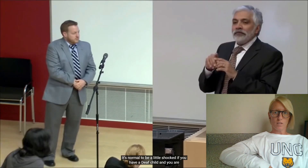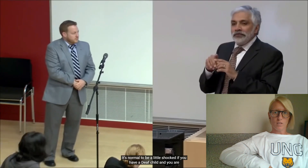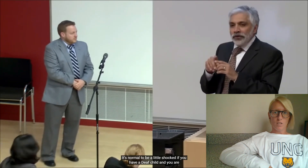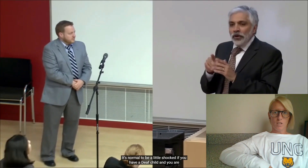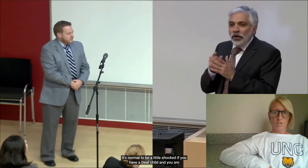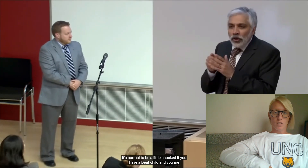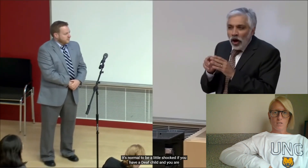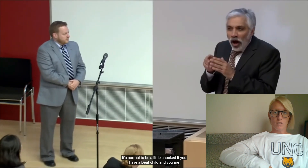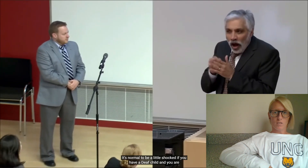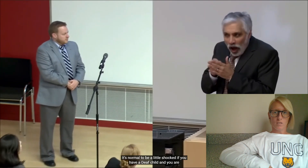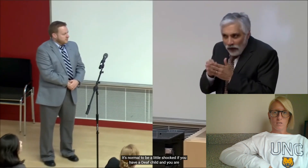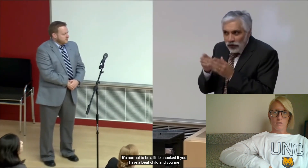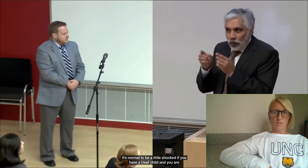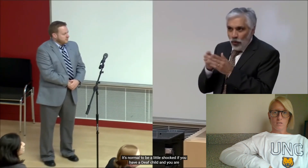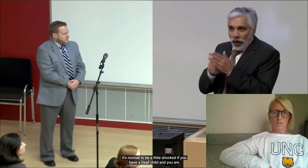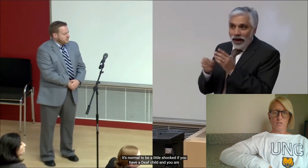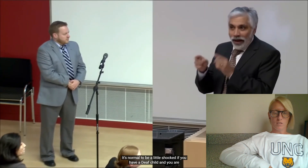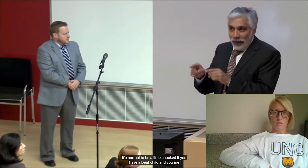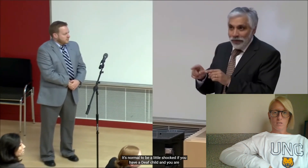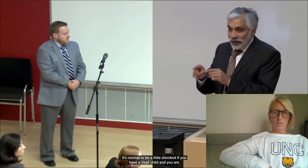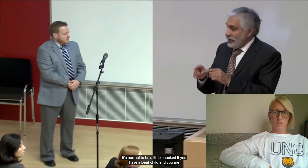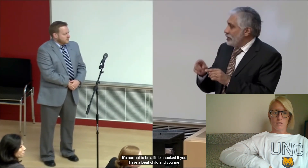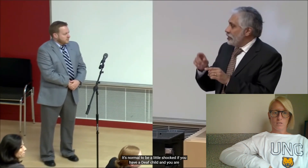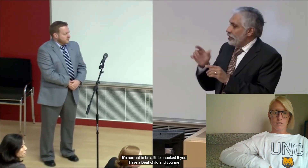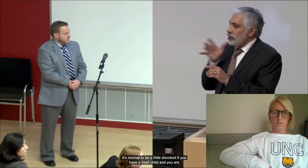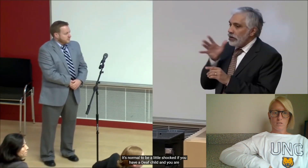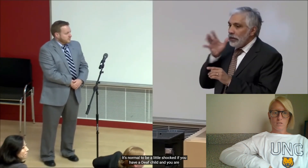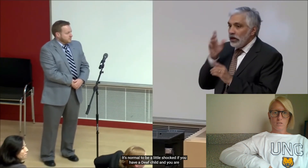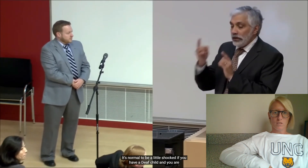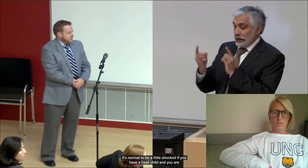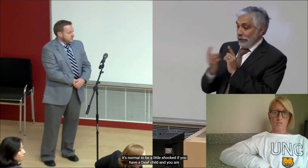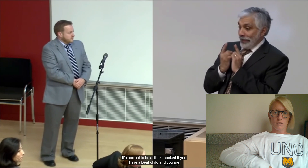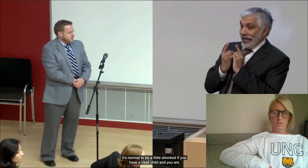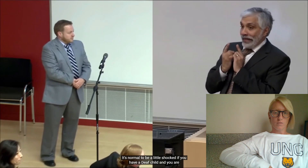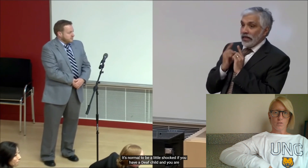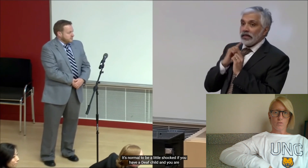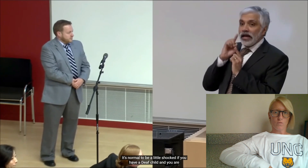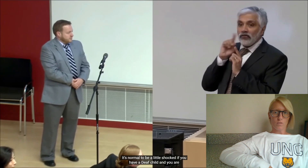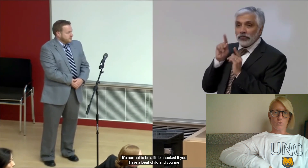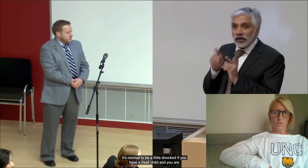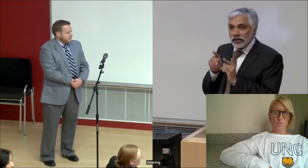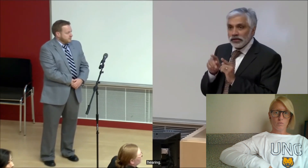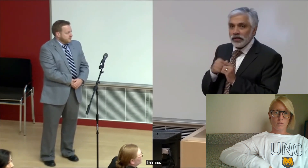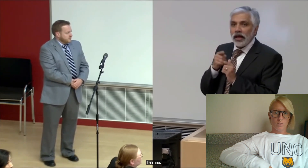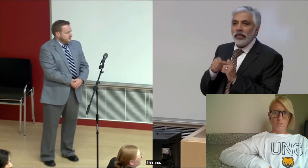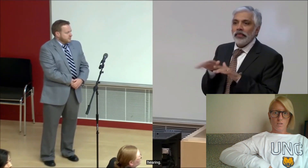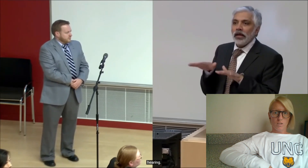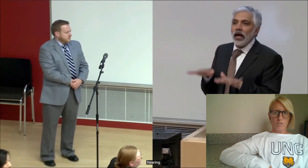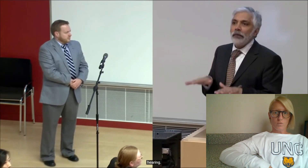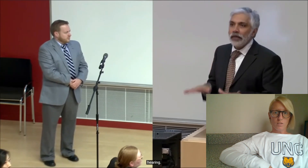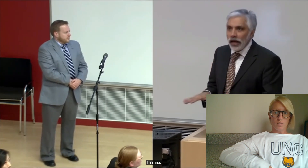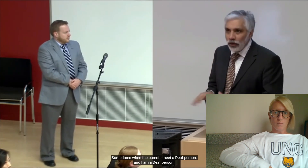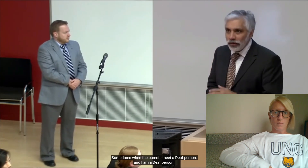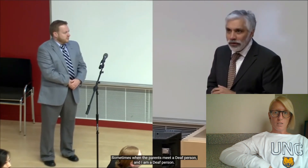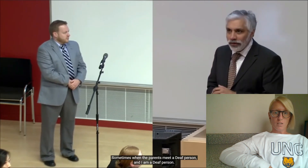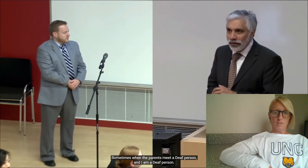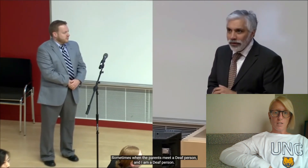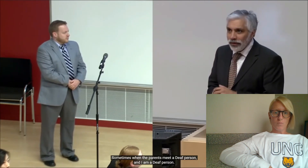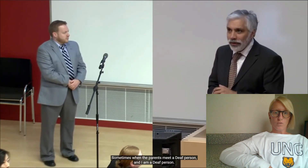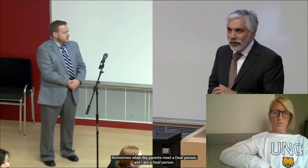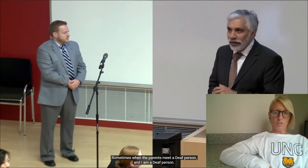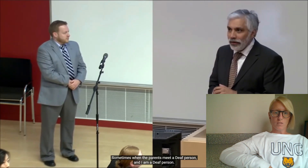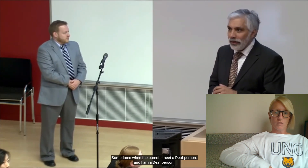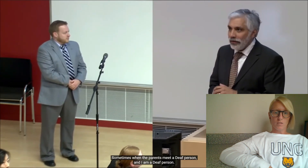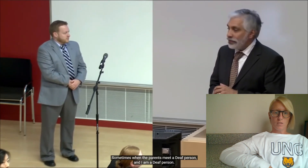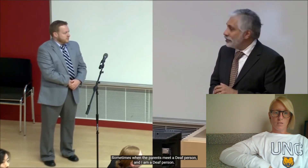shocked and if you have a deaf child and you're hearing. confused of what to do. Sometimes when the